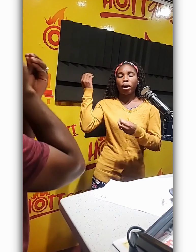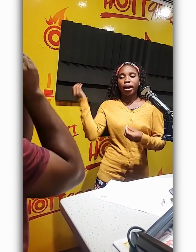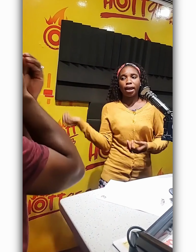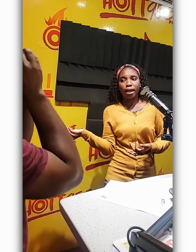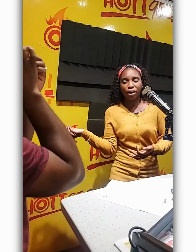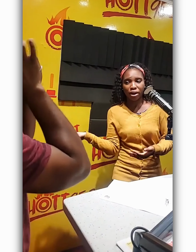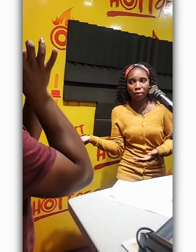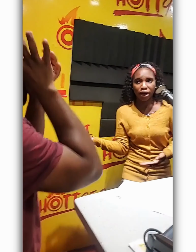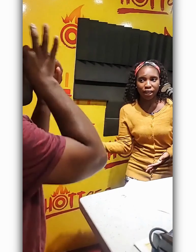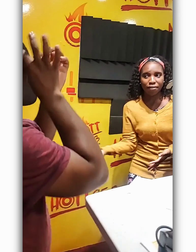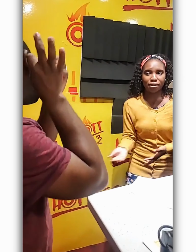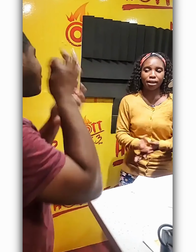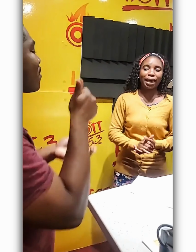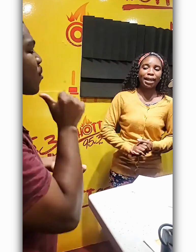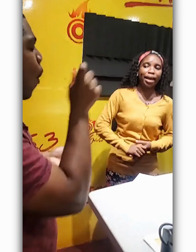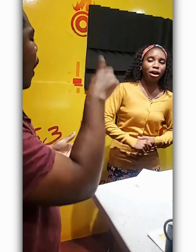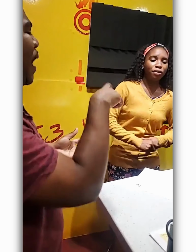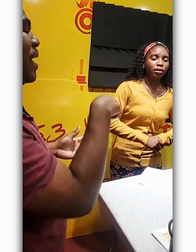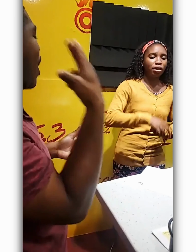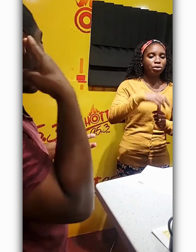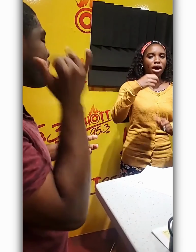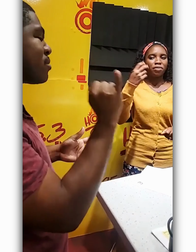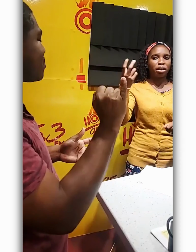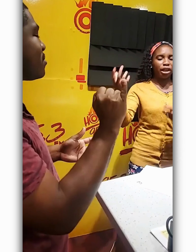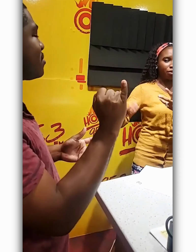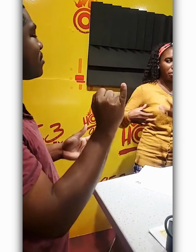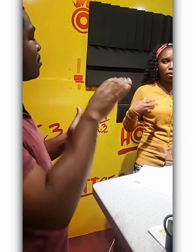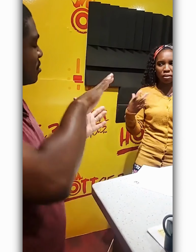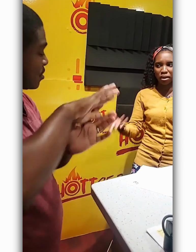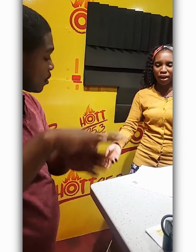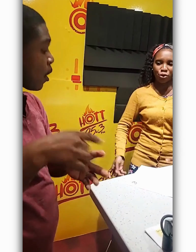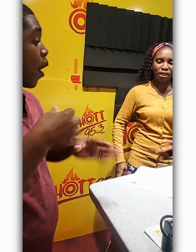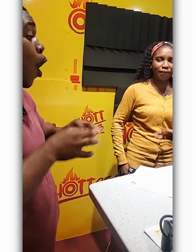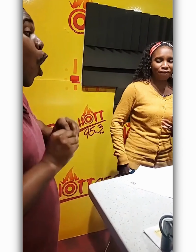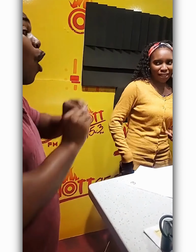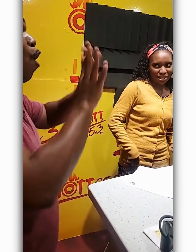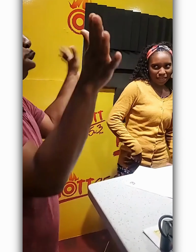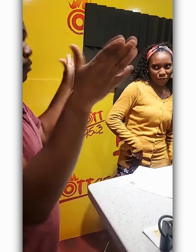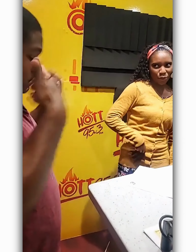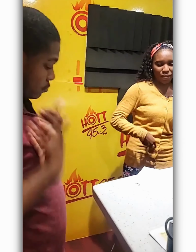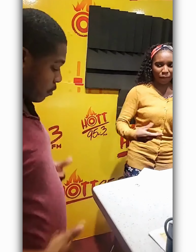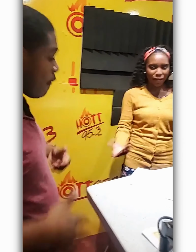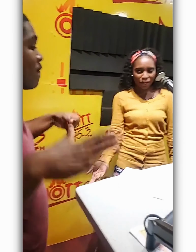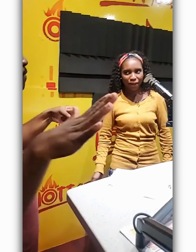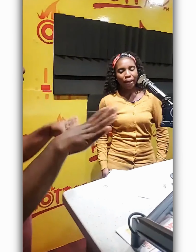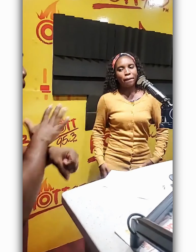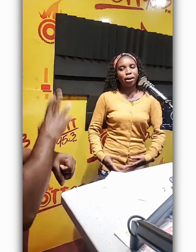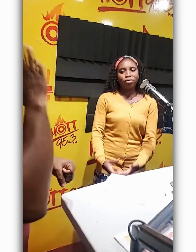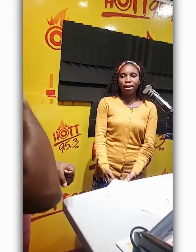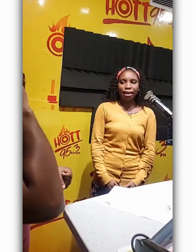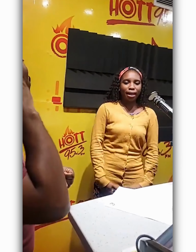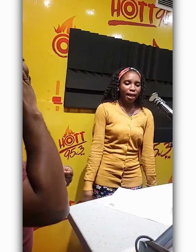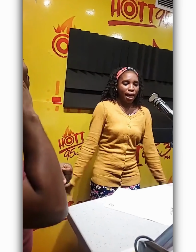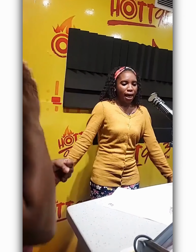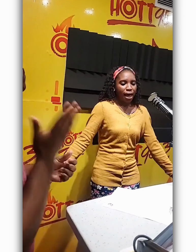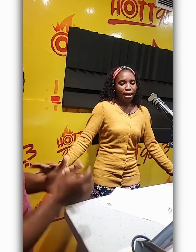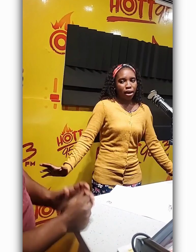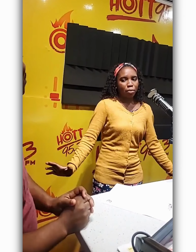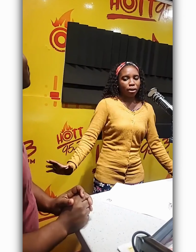Or hearing impaired gives the idea of you have a hearing problem and you need fixing. You are impaired. But really, Oh. I am a